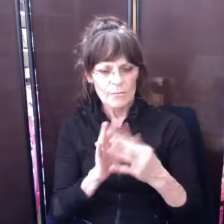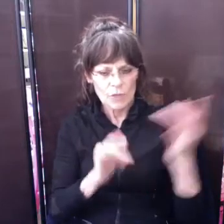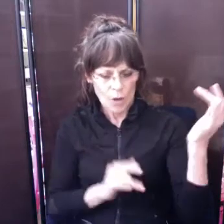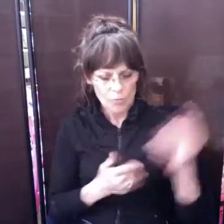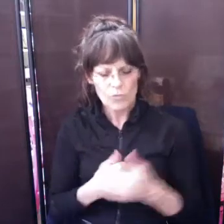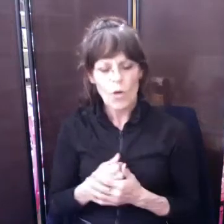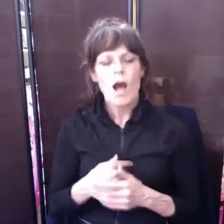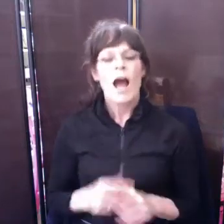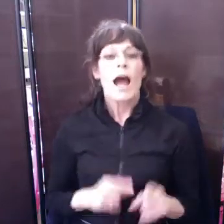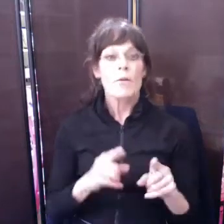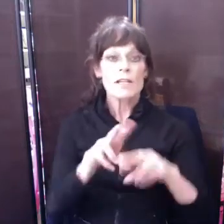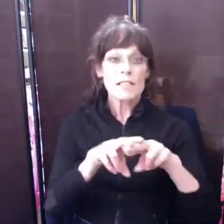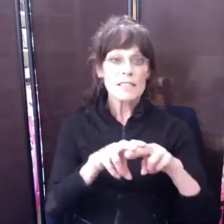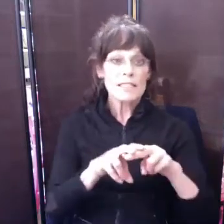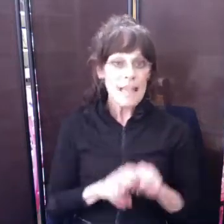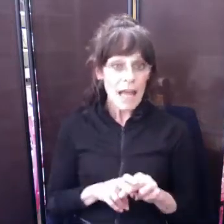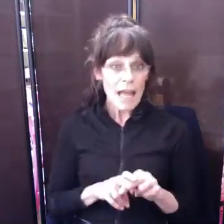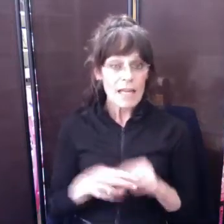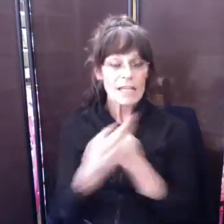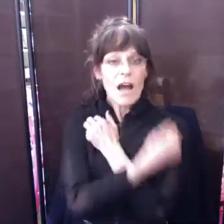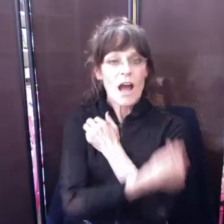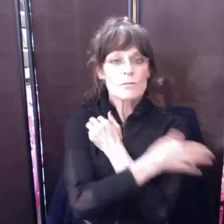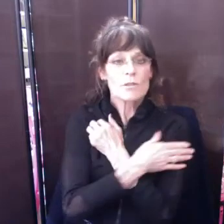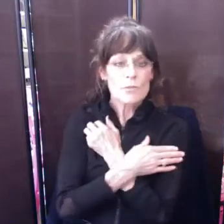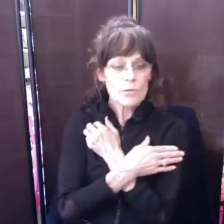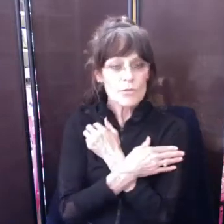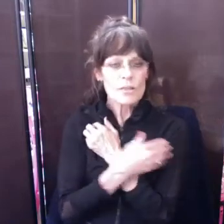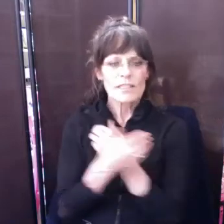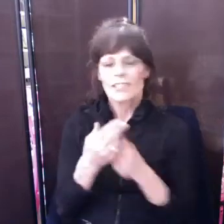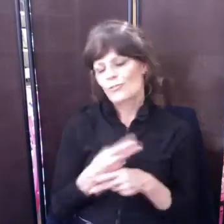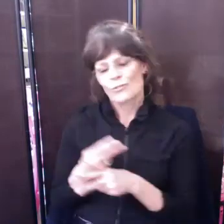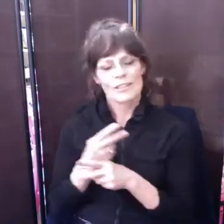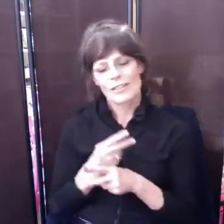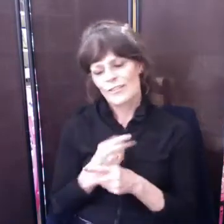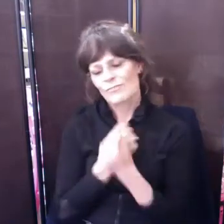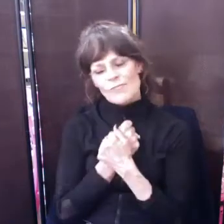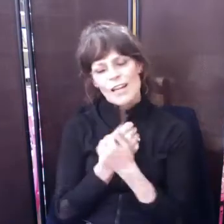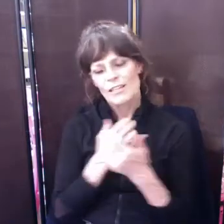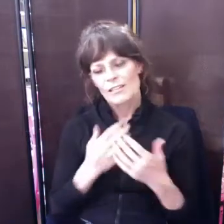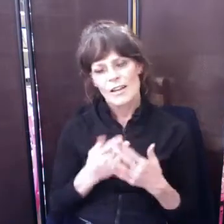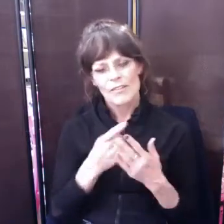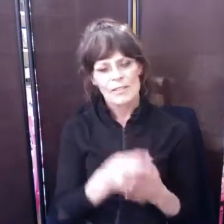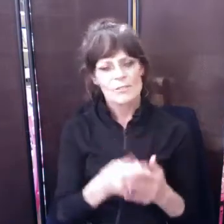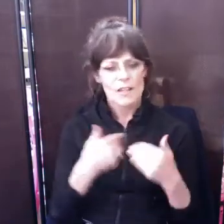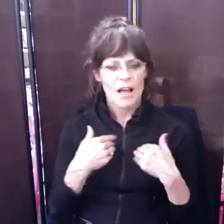I sat in the hospital room with him, and they took very loving care of him. He was on the gerontology floor at UCLA Santa